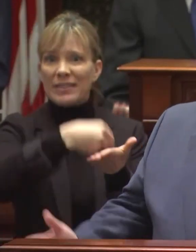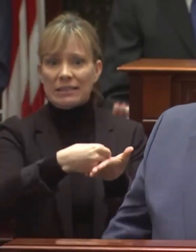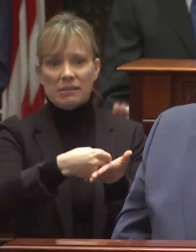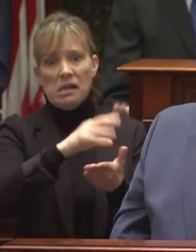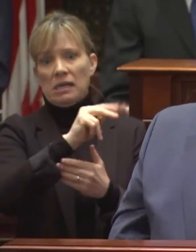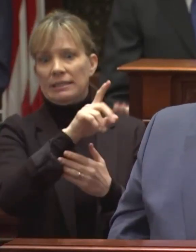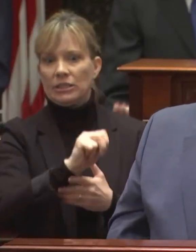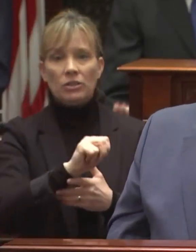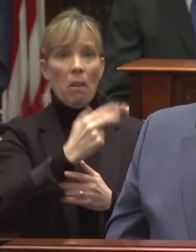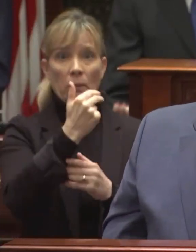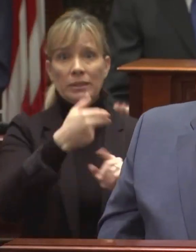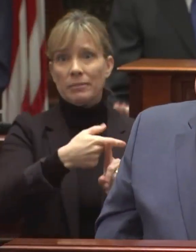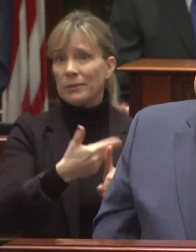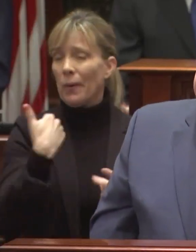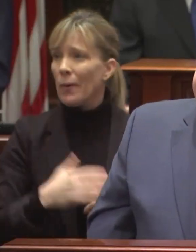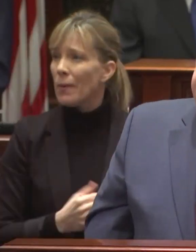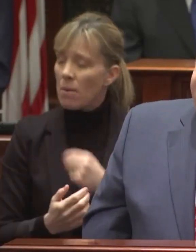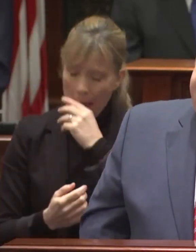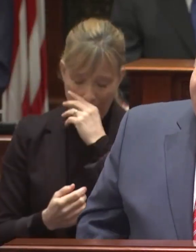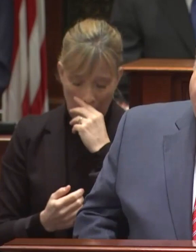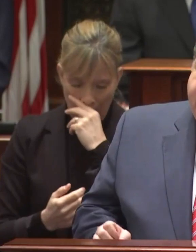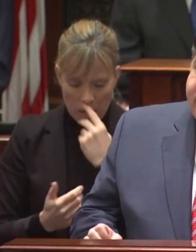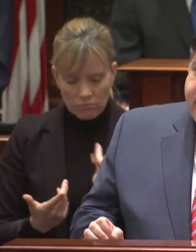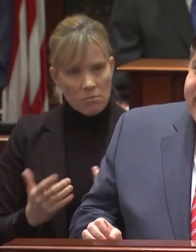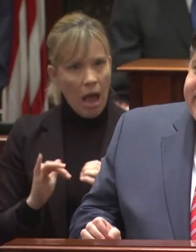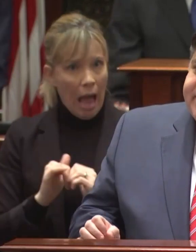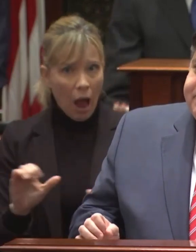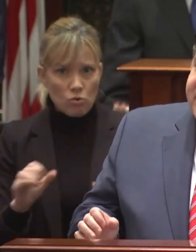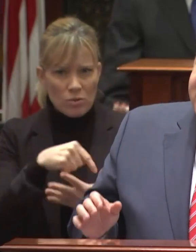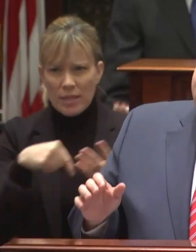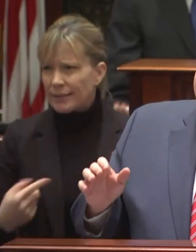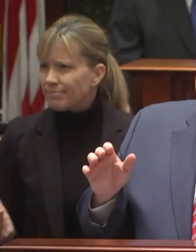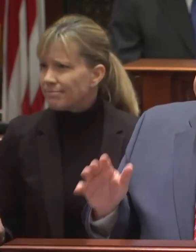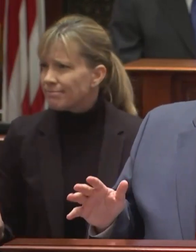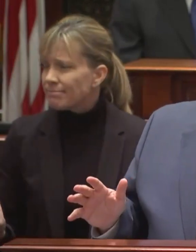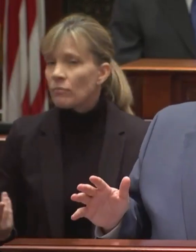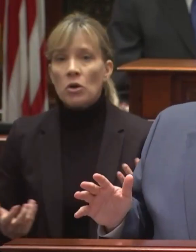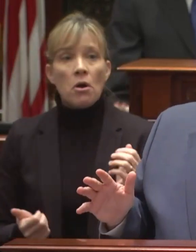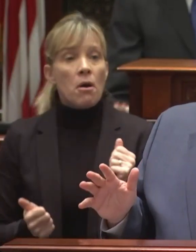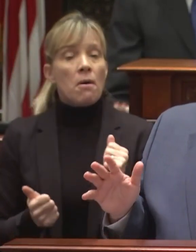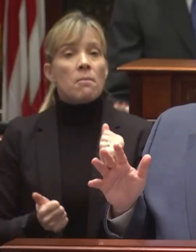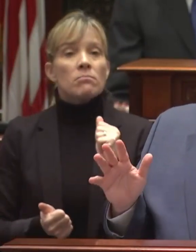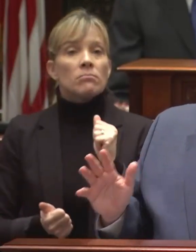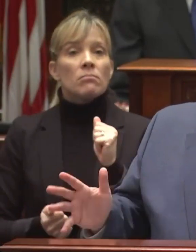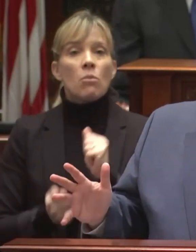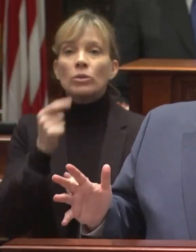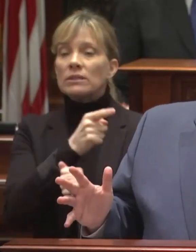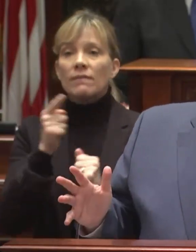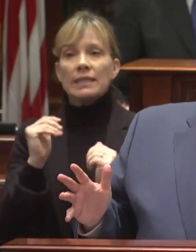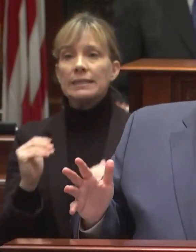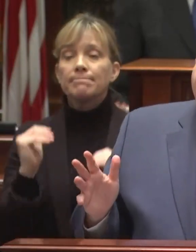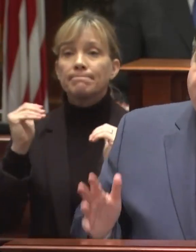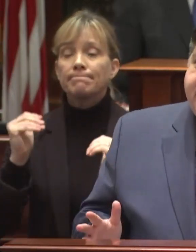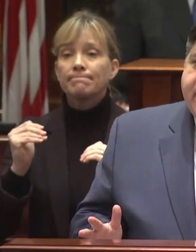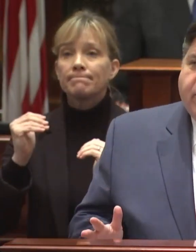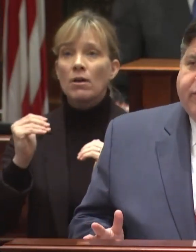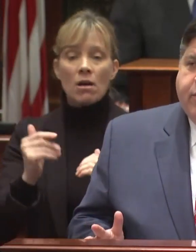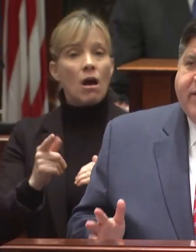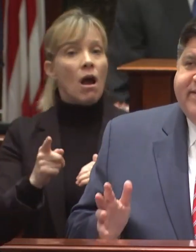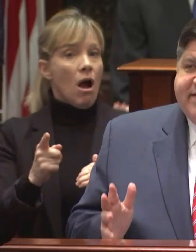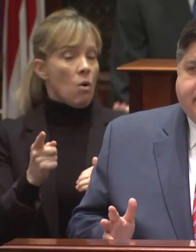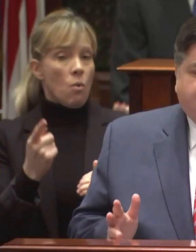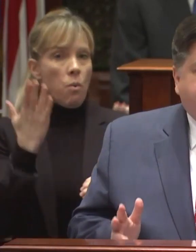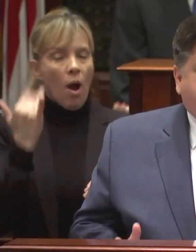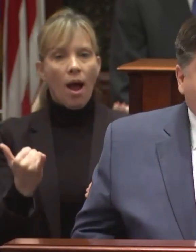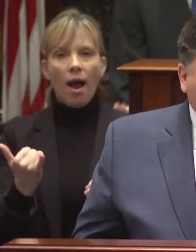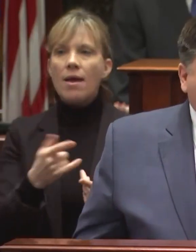just 13 months ago. How are we doing it? Most of these advances are attributable to